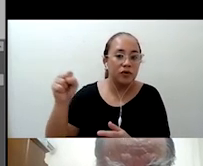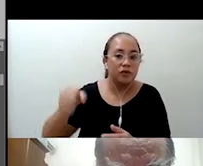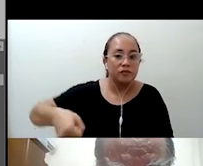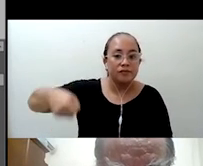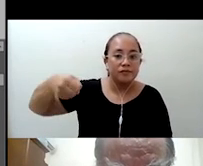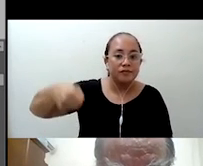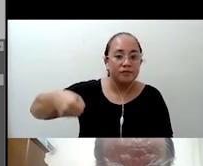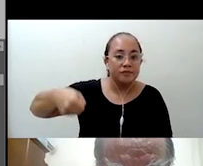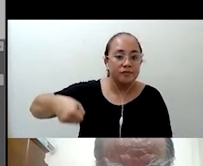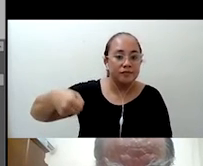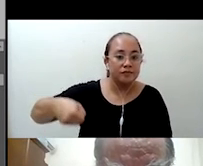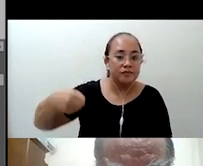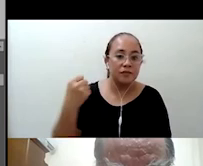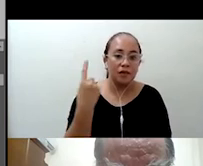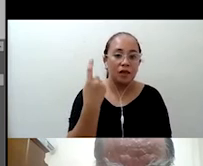11, 12. Is